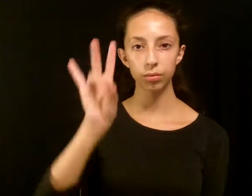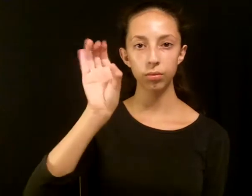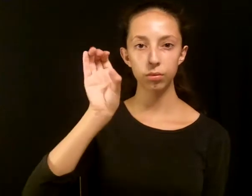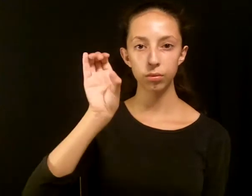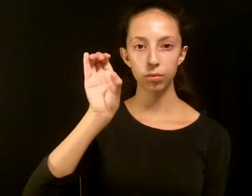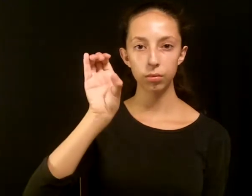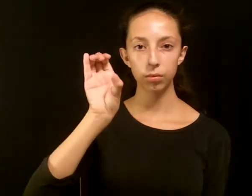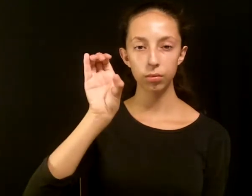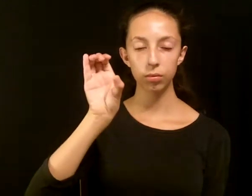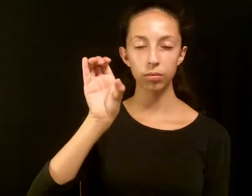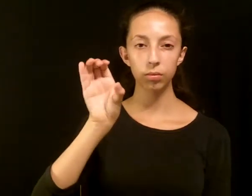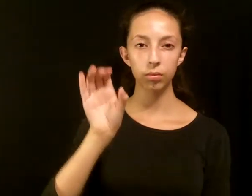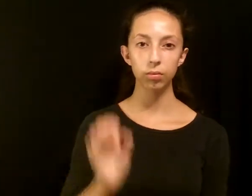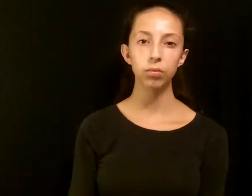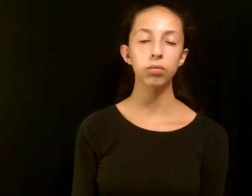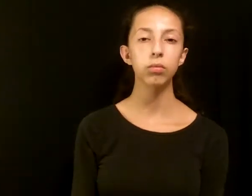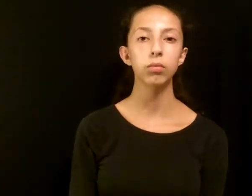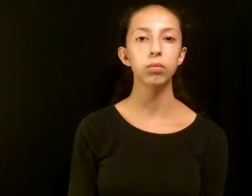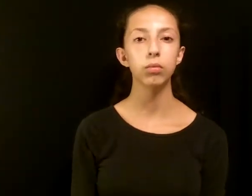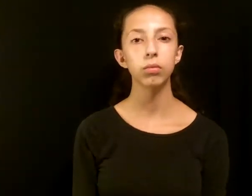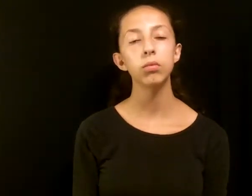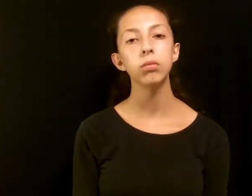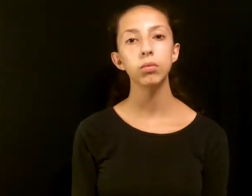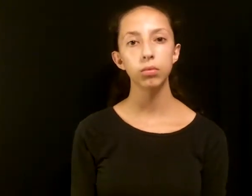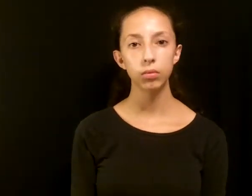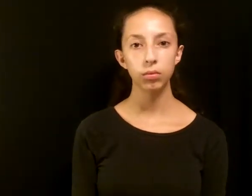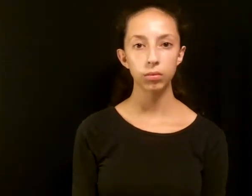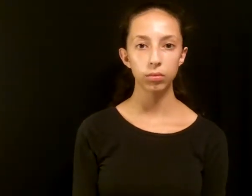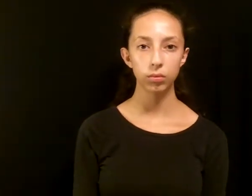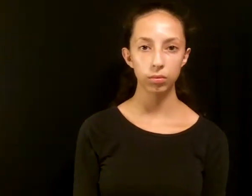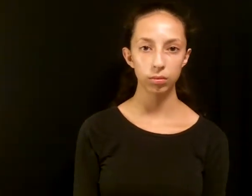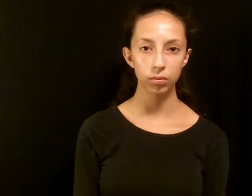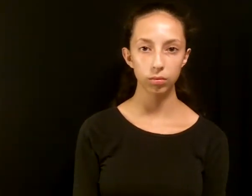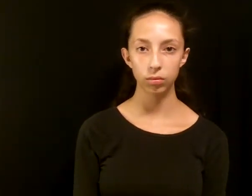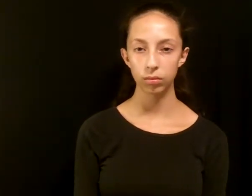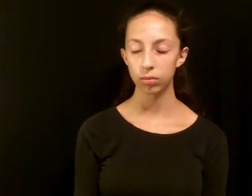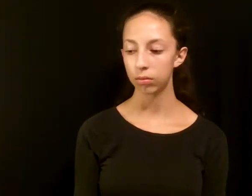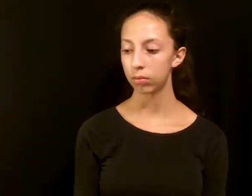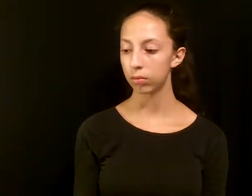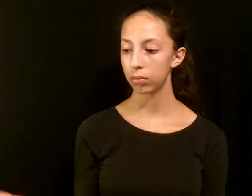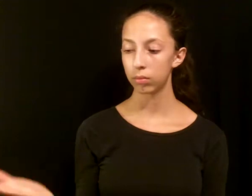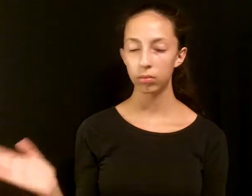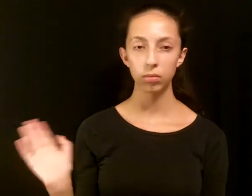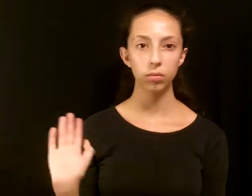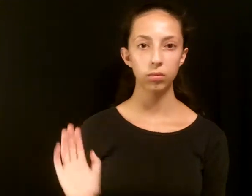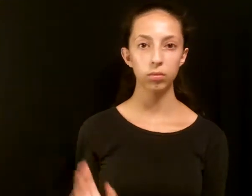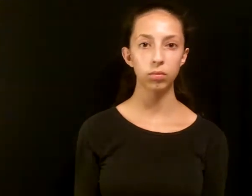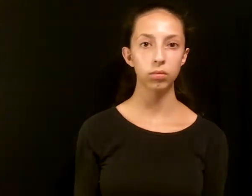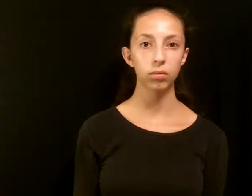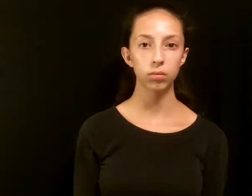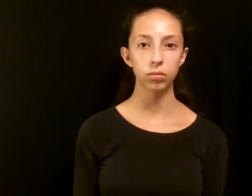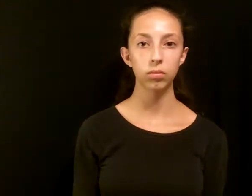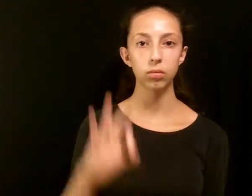700, okay? So now you can count to 999, which would look like